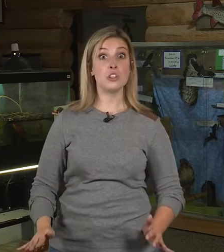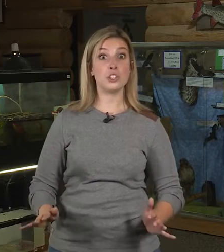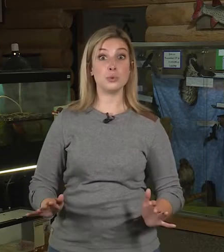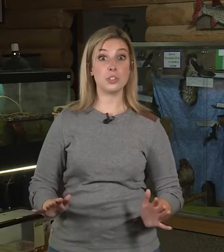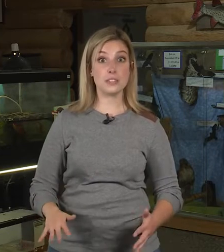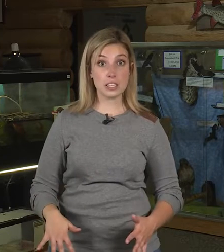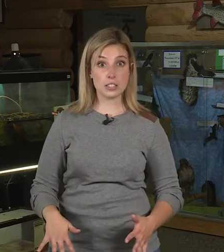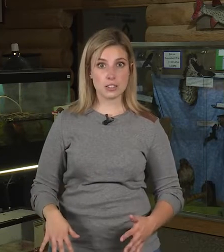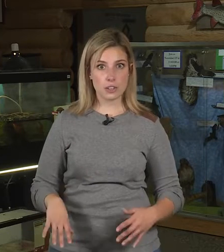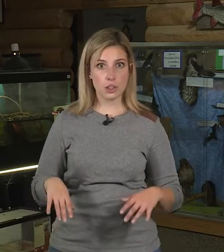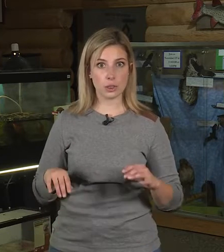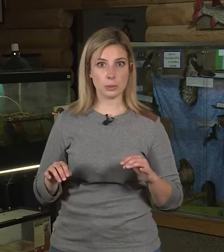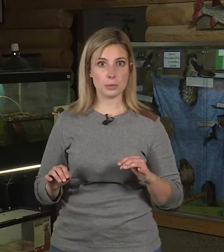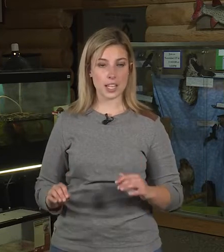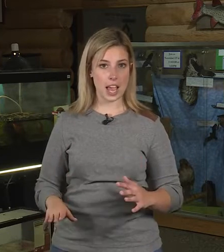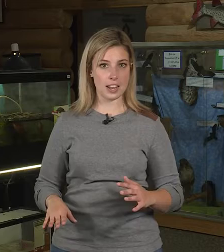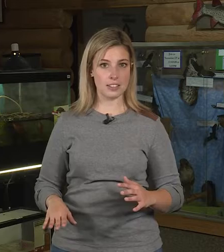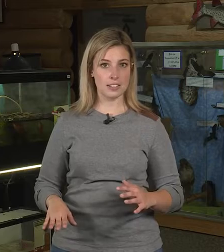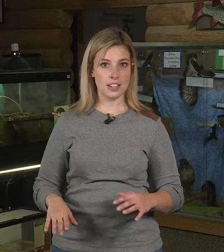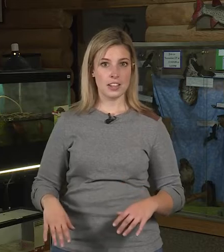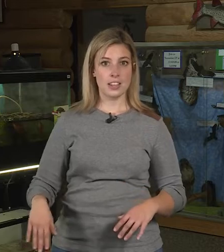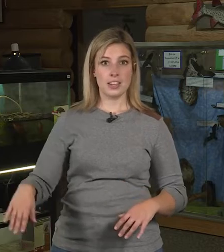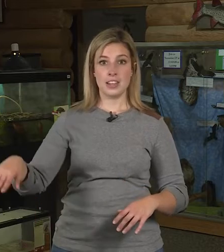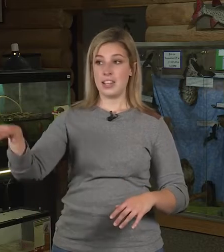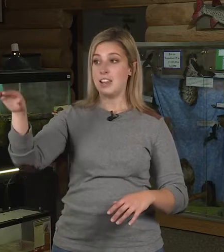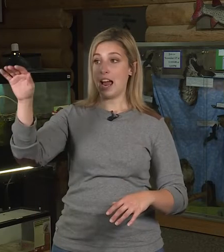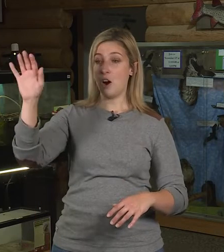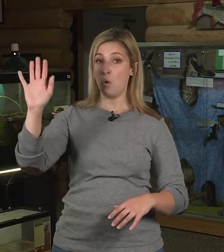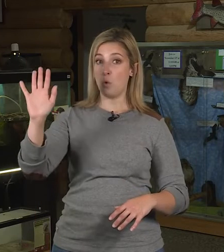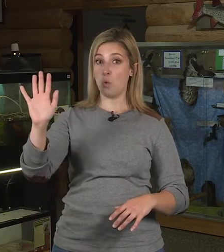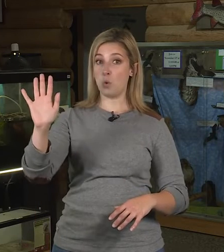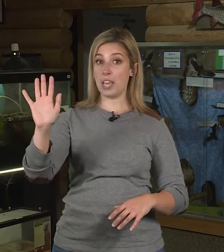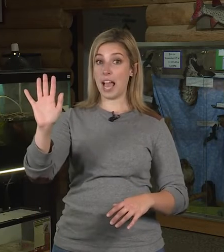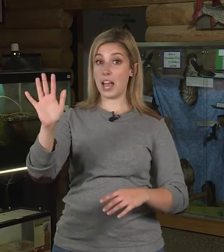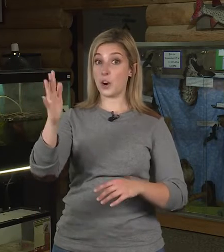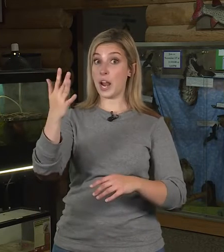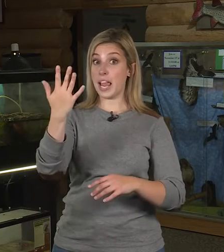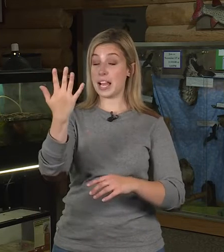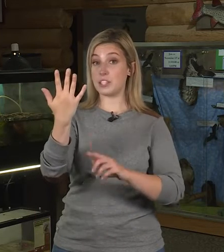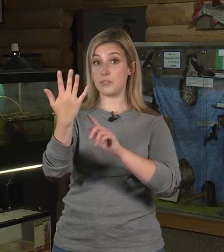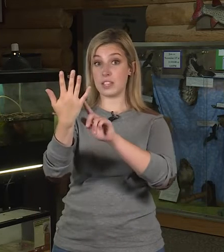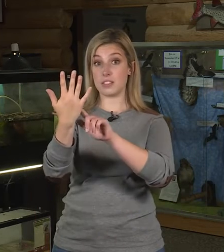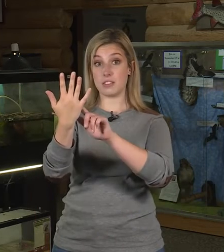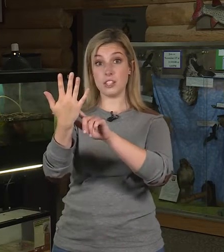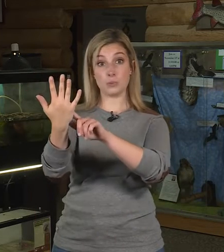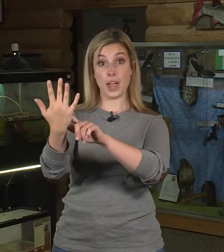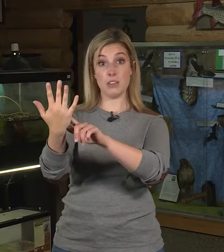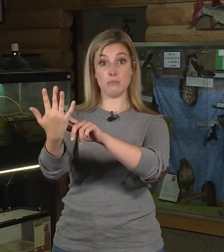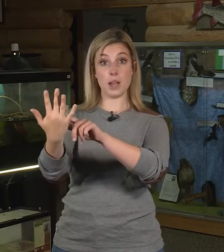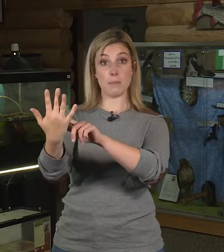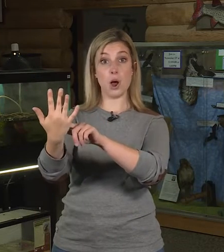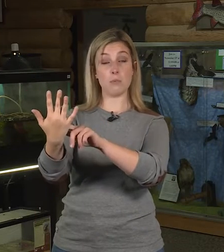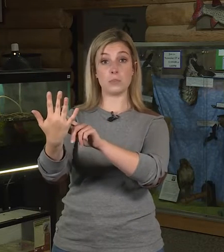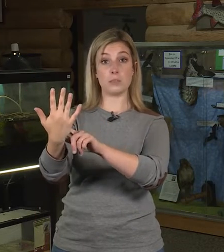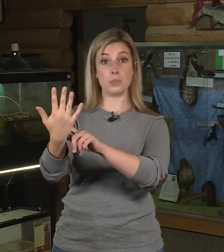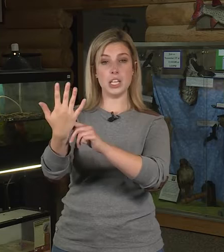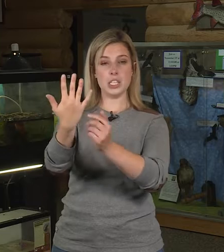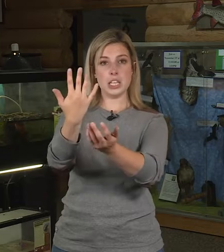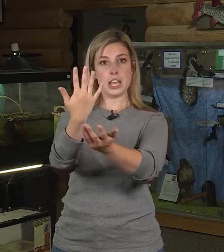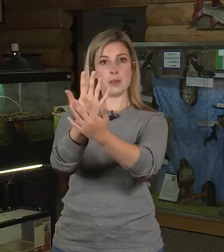to 6 through 10. Now we had our hands facing this way, my palm to me and the